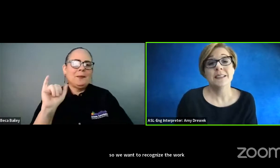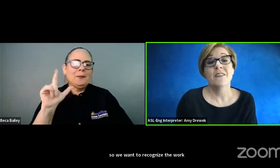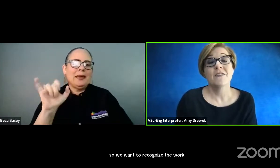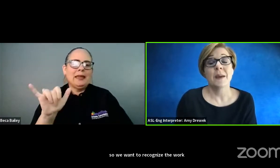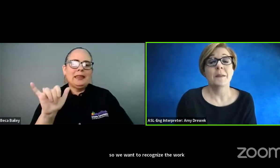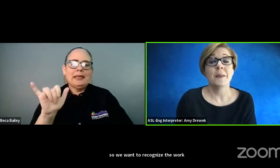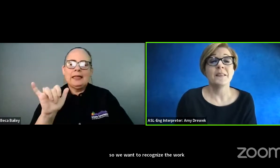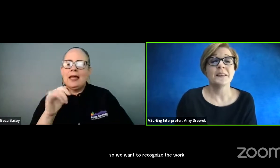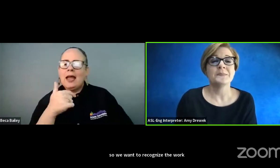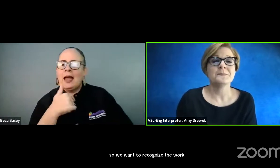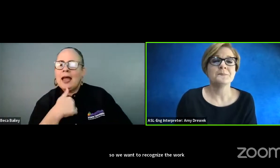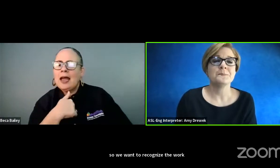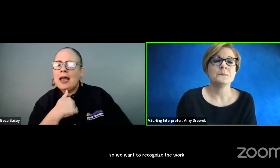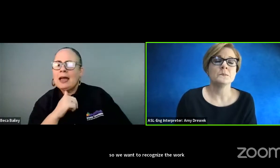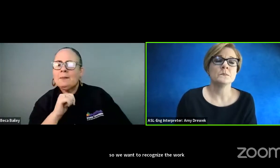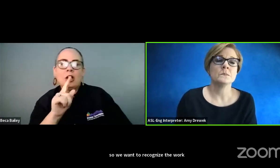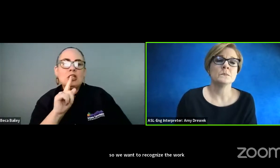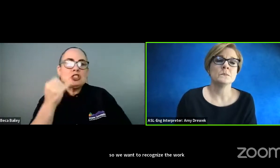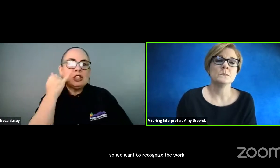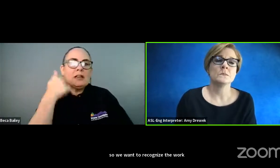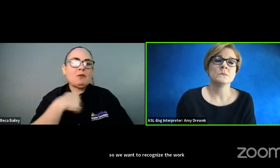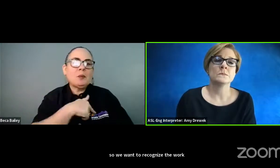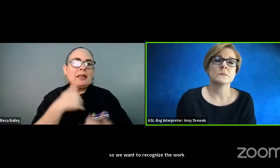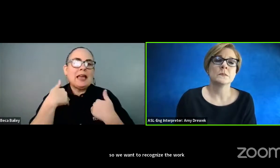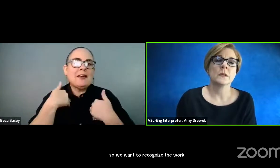And then myself, Becca Bailey.